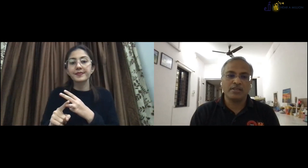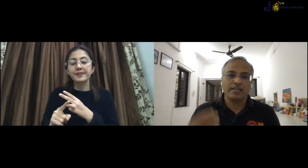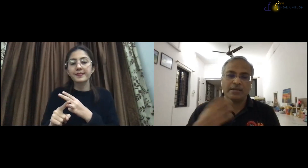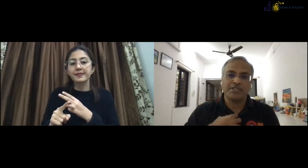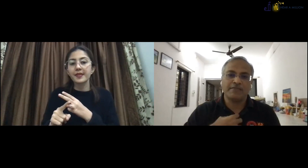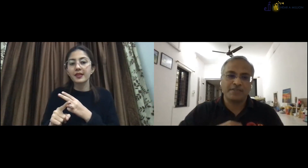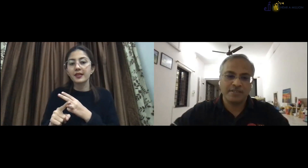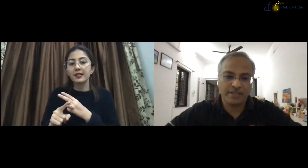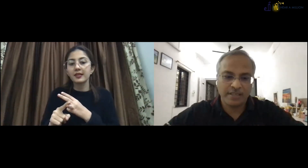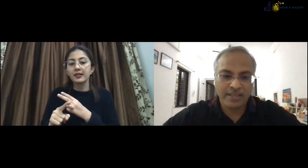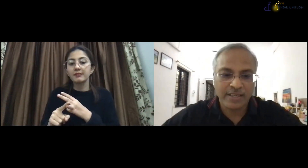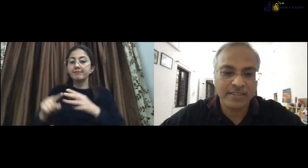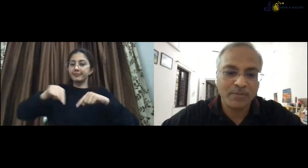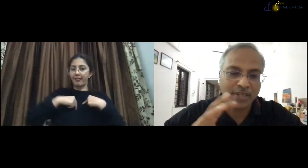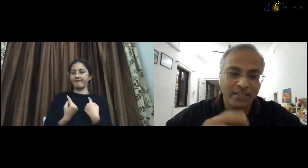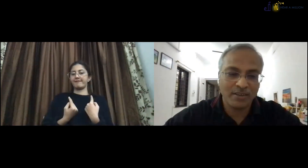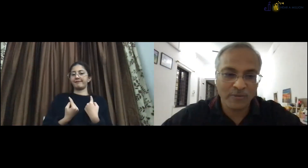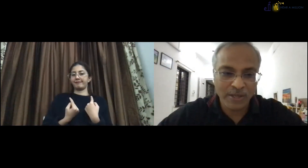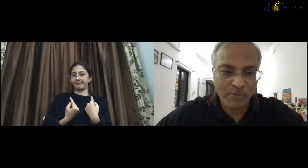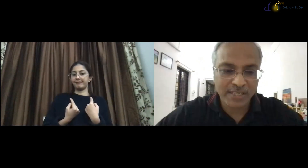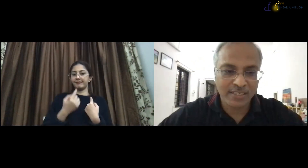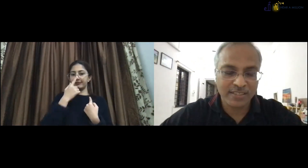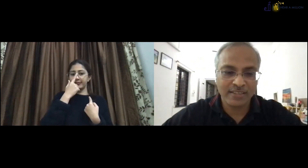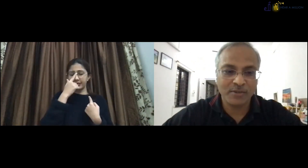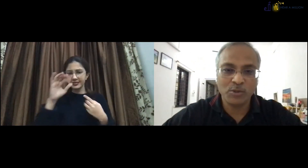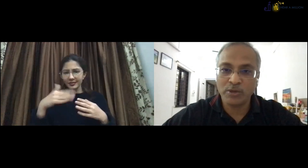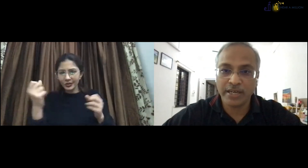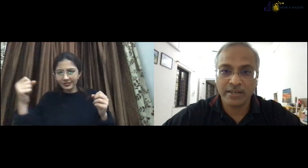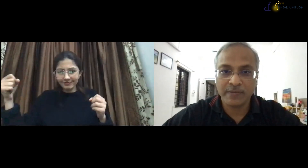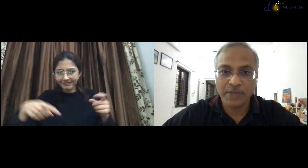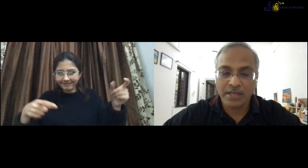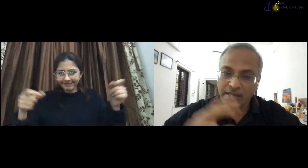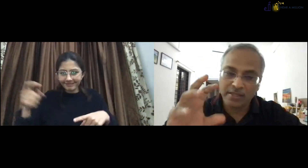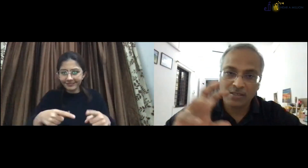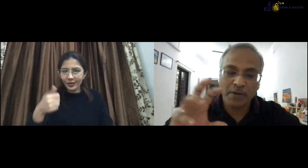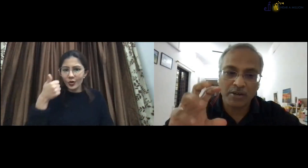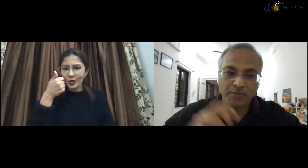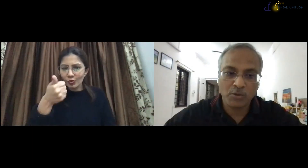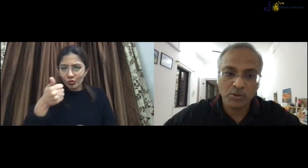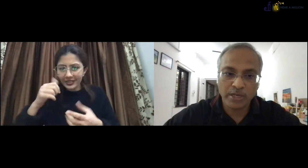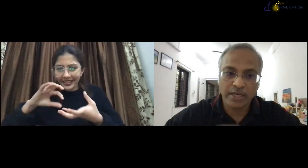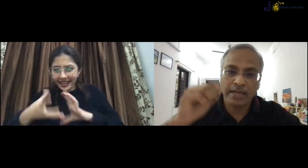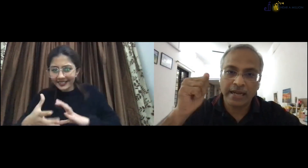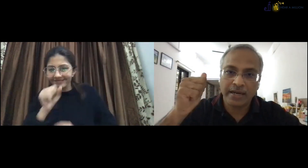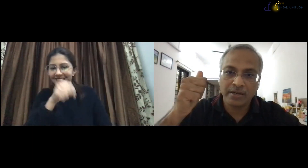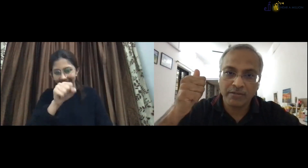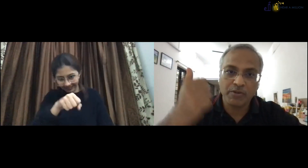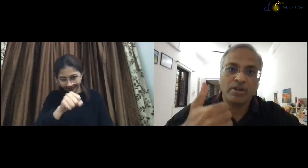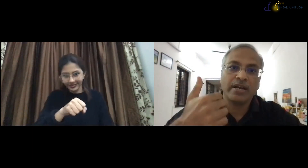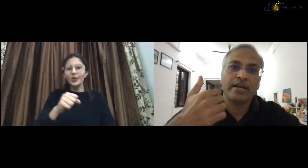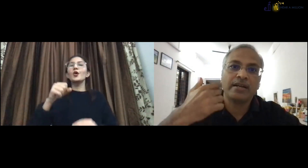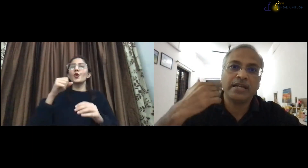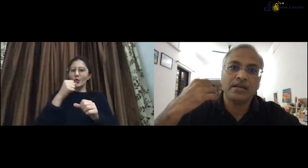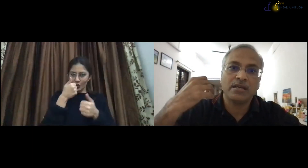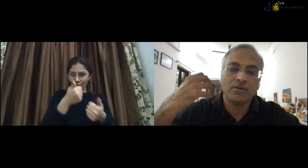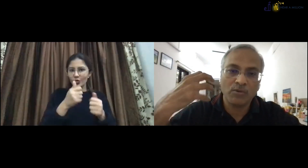is about themselves. Yes, somebody in the message said good to great. Yeah, this is part of the good to great. And